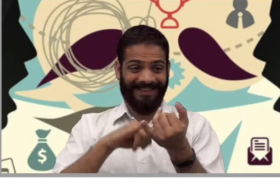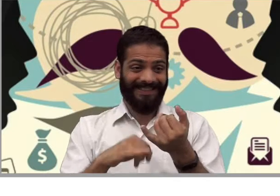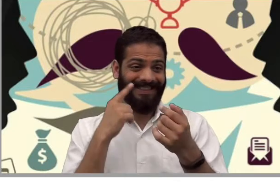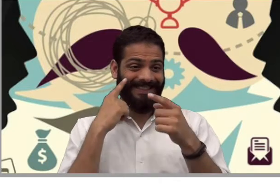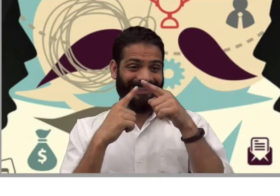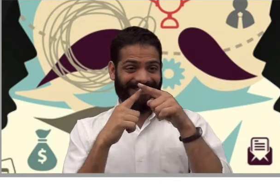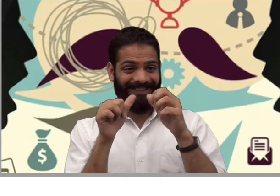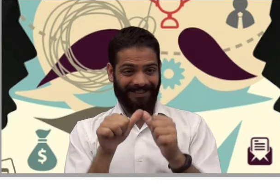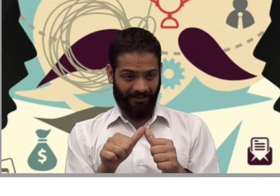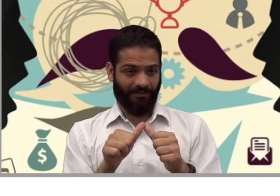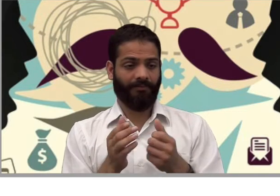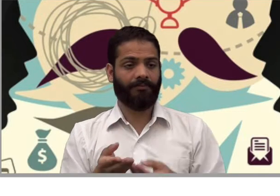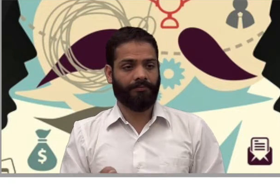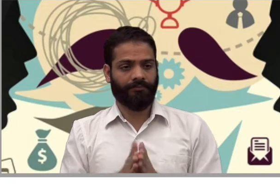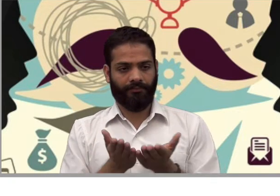S-I-T-A, Sita,